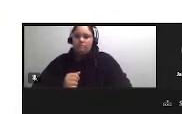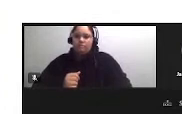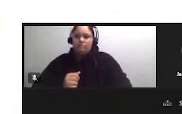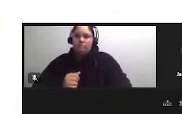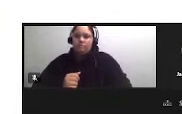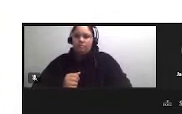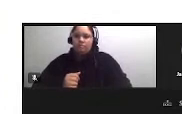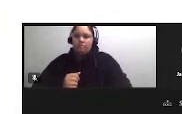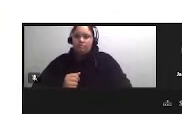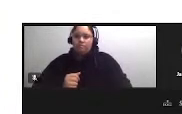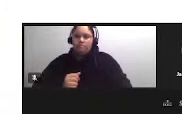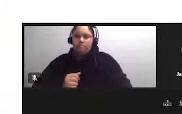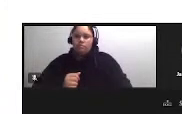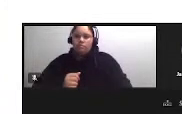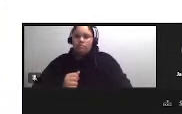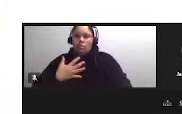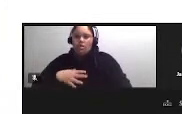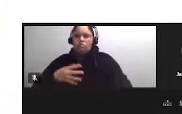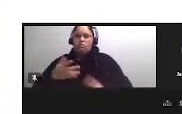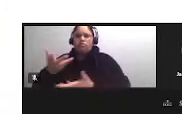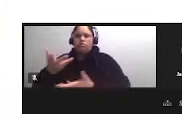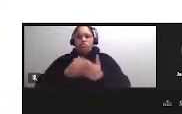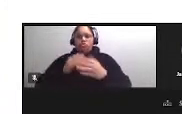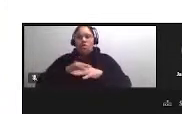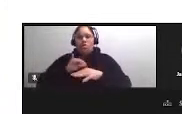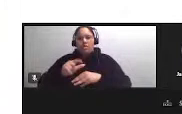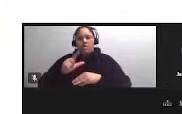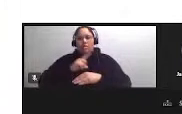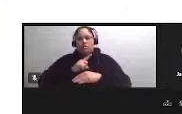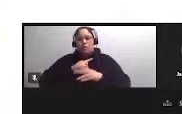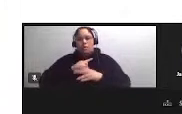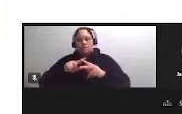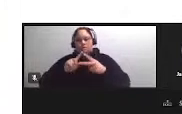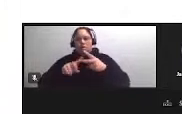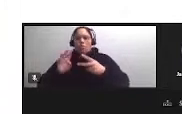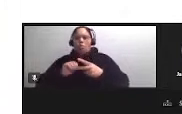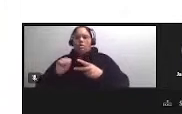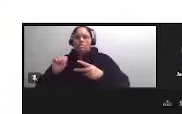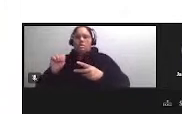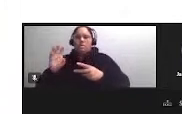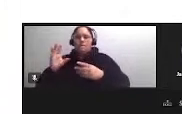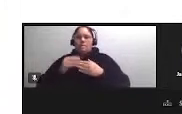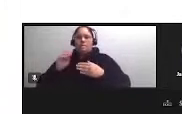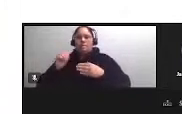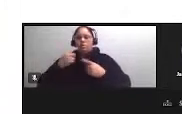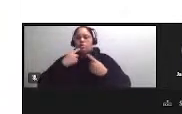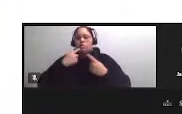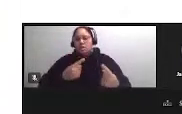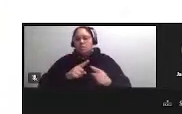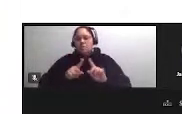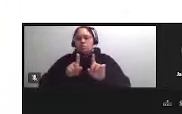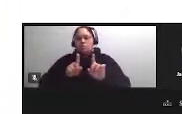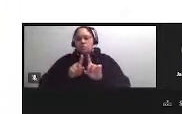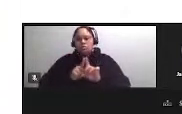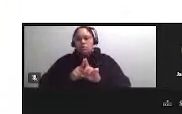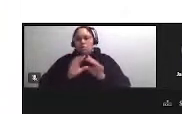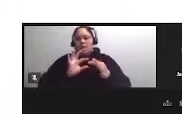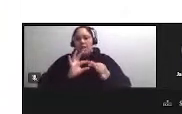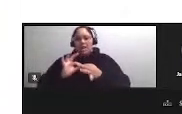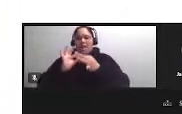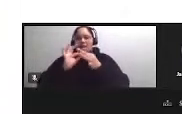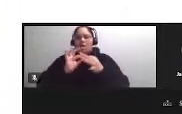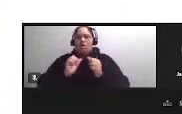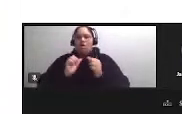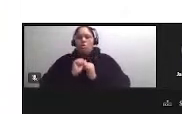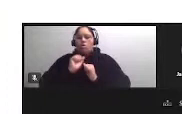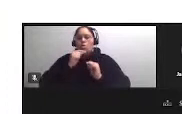to deliberate on. And therefore, Chair, I second what Member Maseko is saying, but also link that with